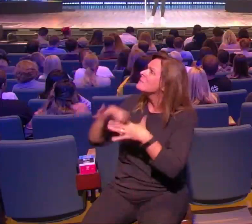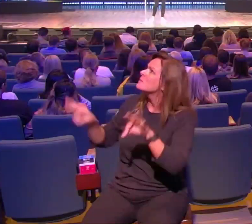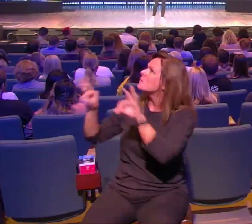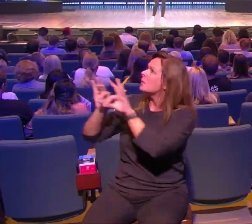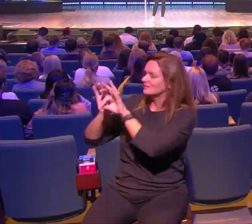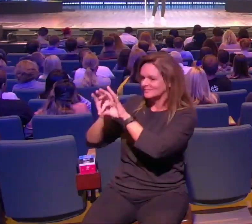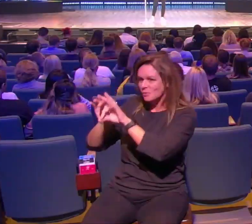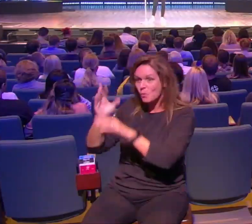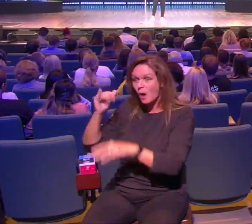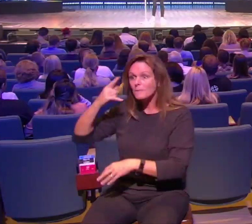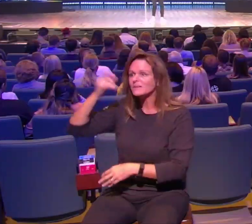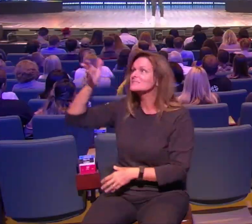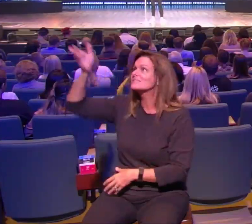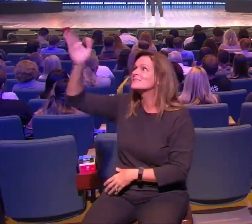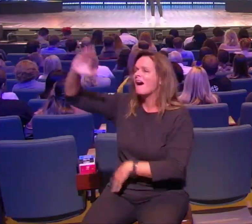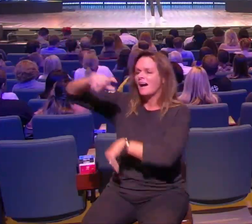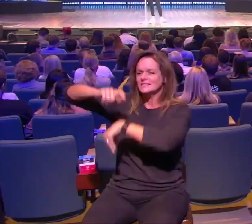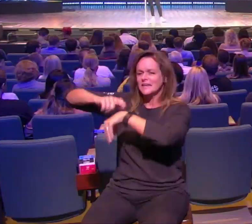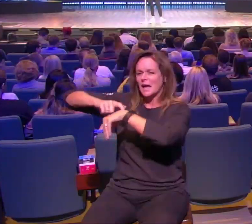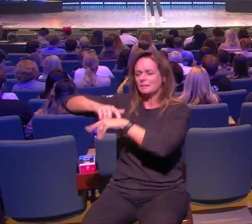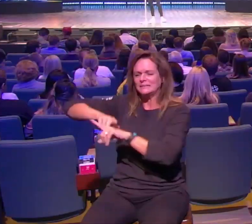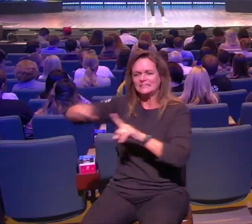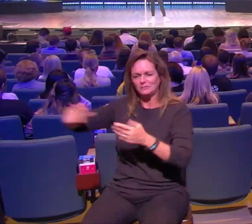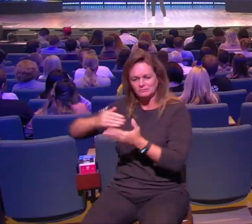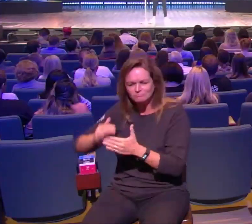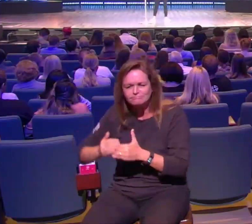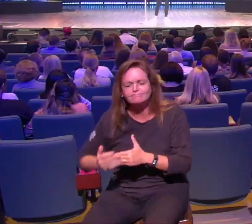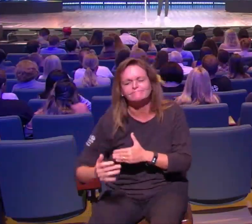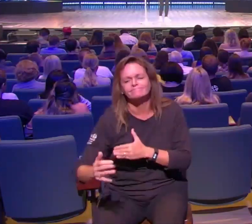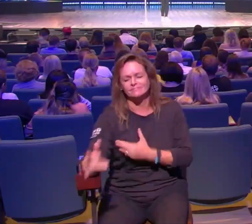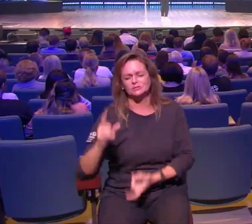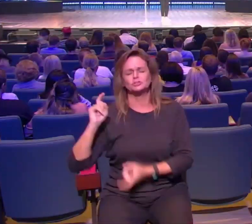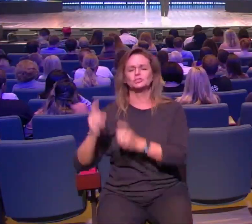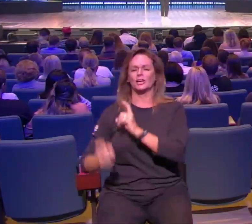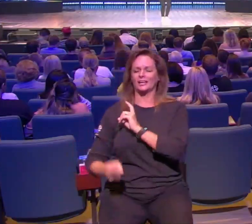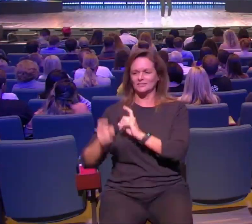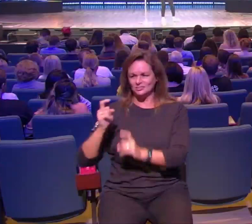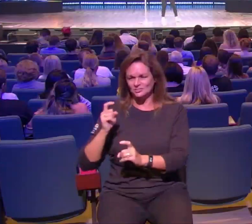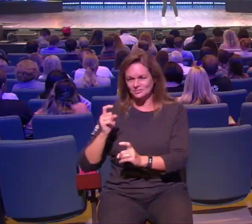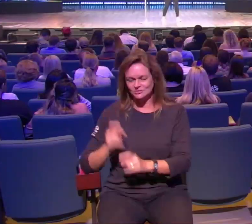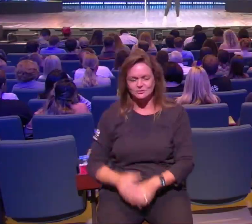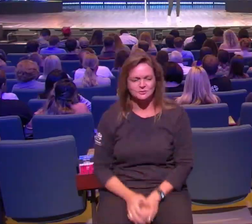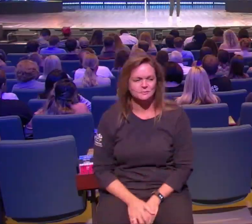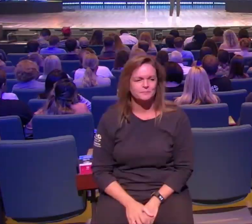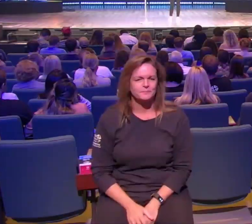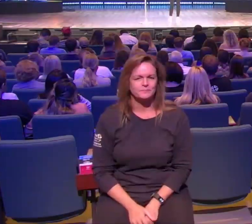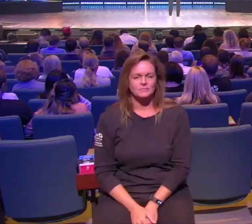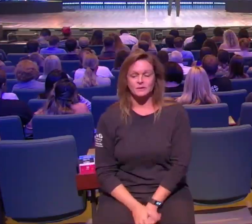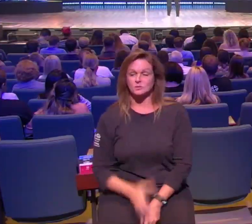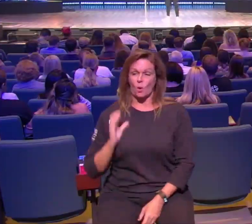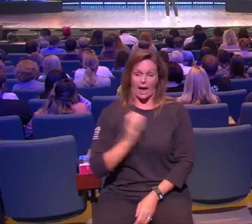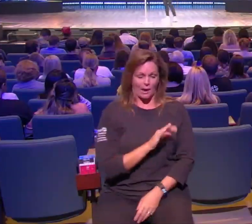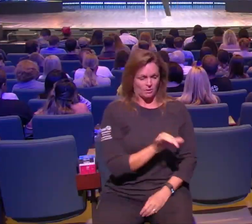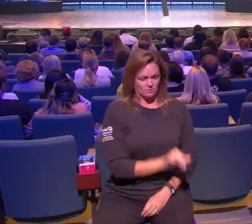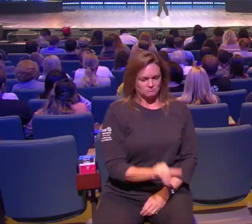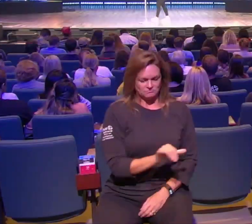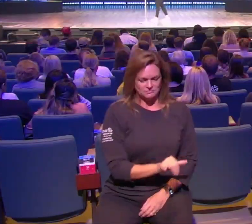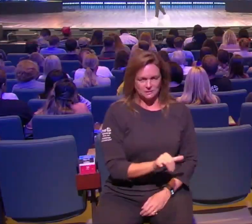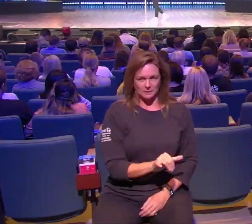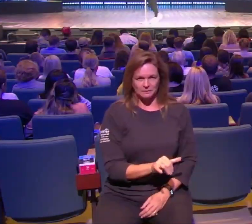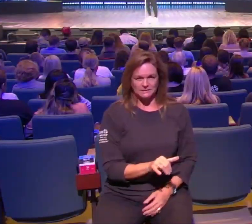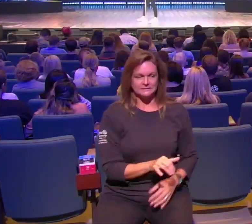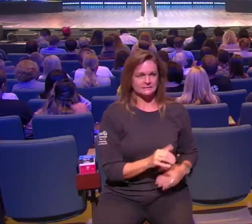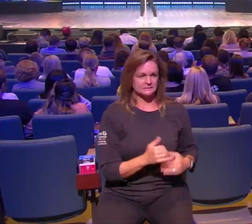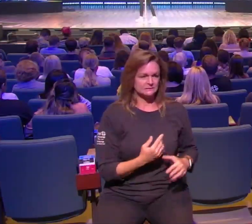writing new chapters in our stories. He wants to take us out of our wilderness and bring us into new seasons